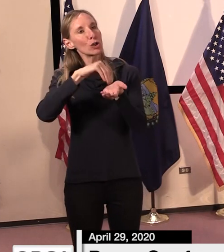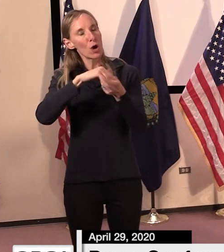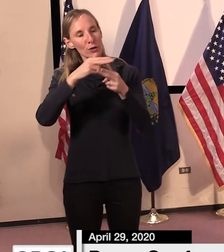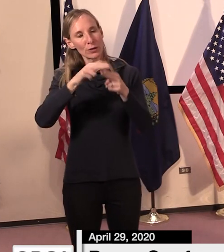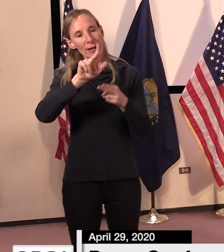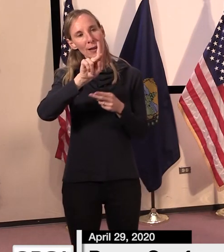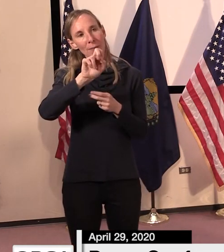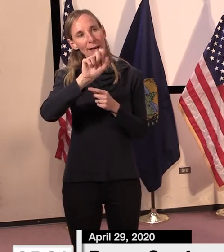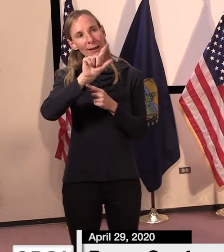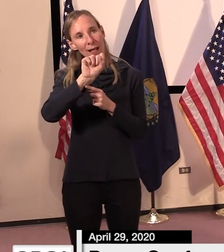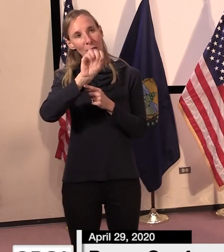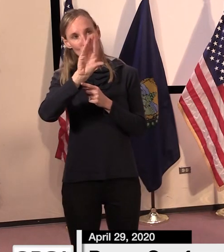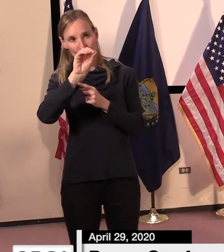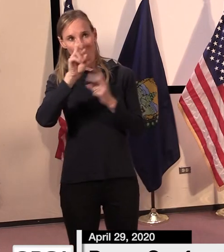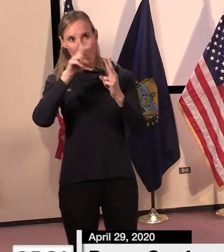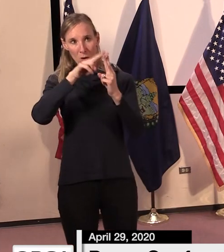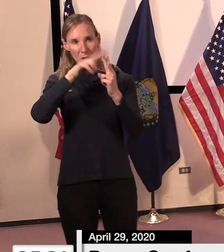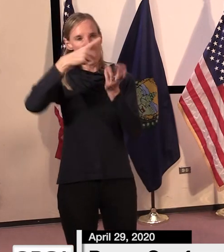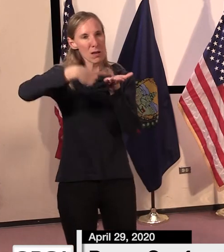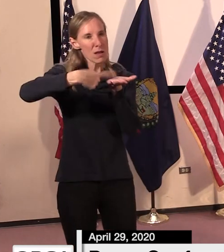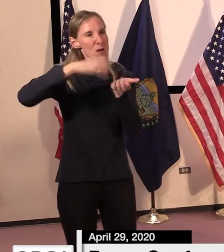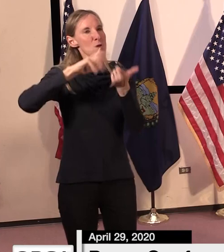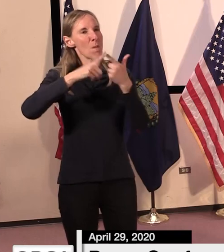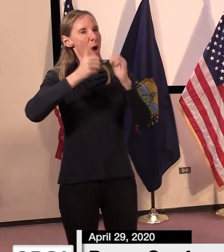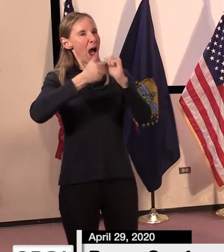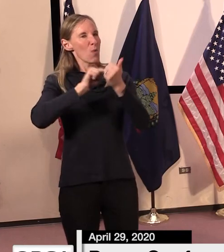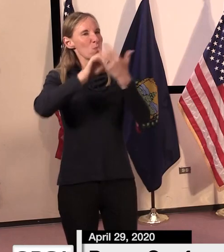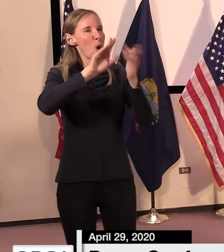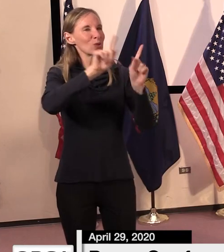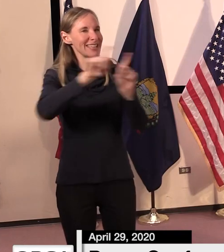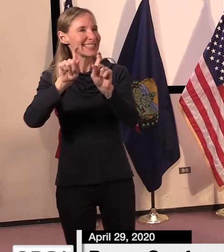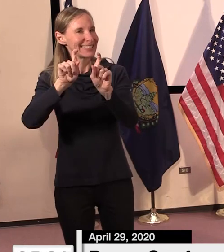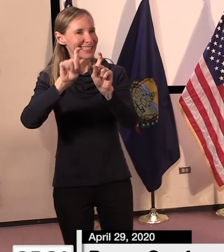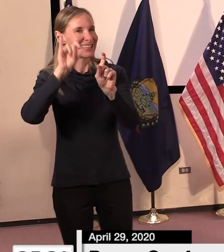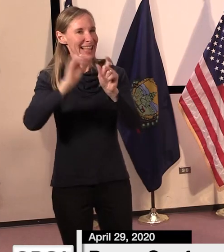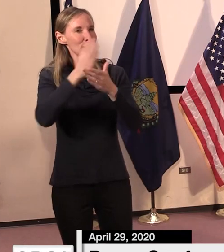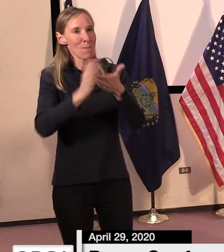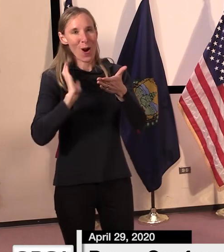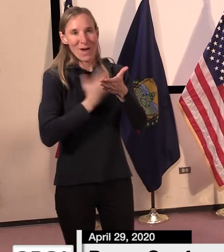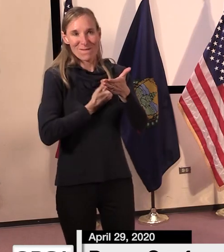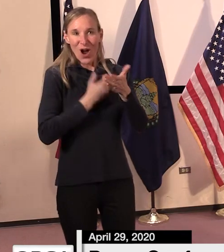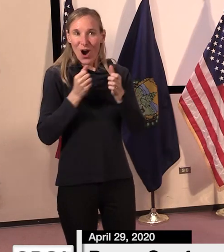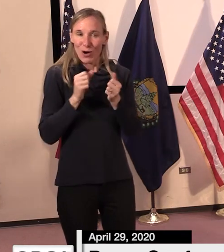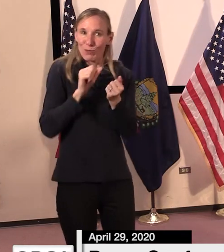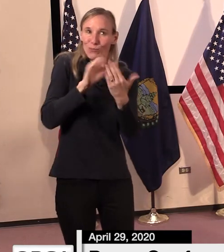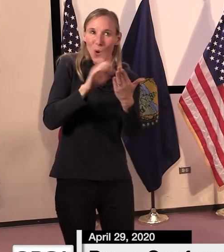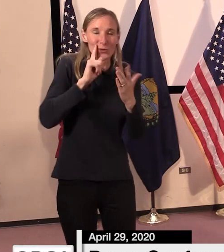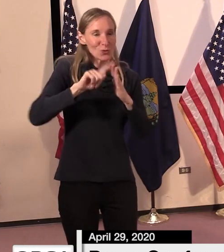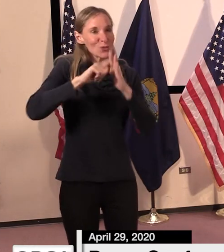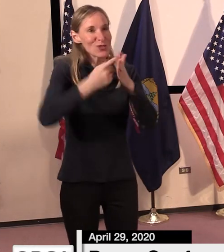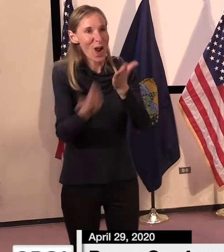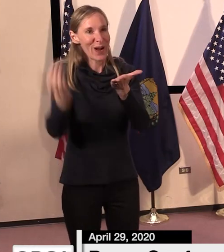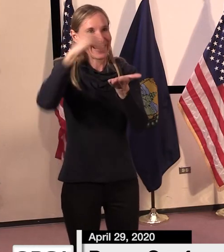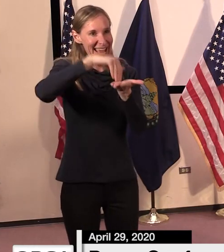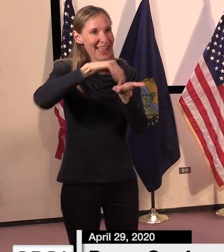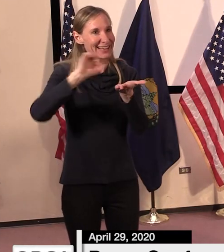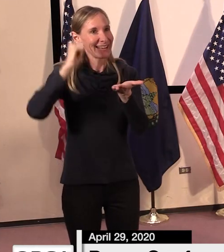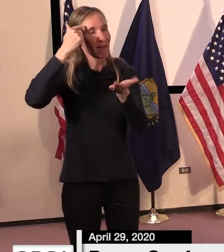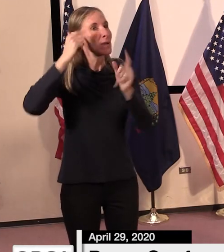but it will be a measured approach. And just like our restart strategy, it will not be a flip of the